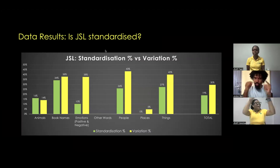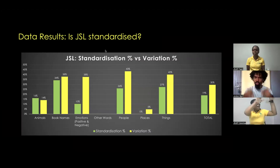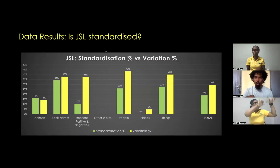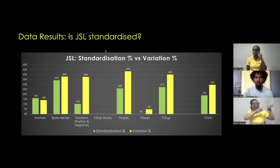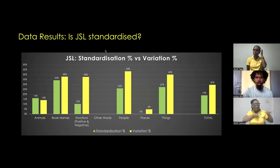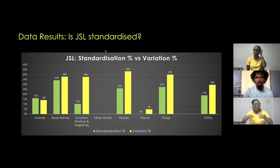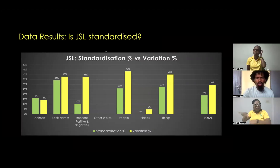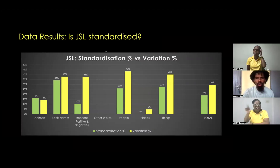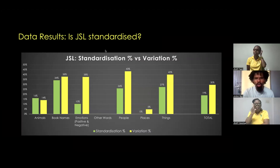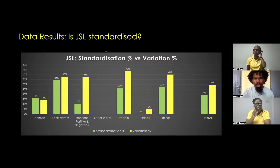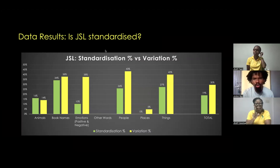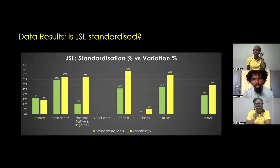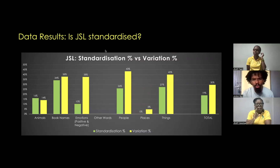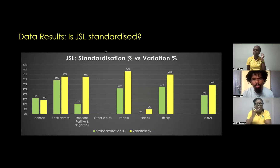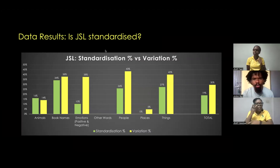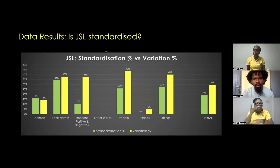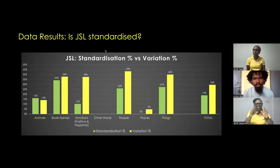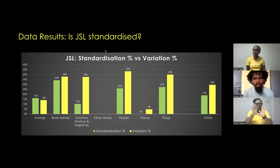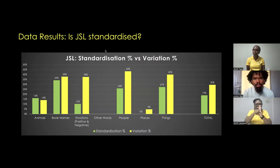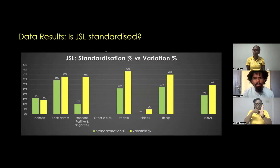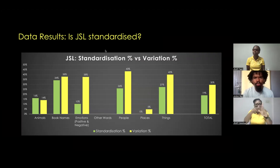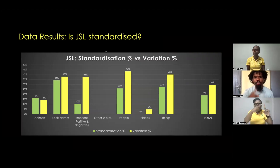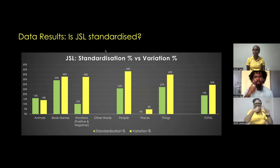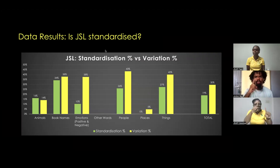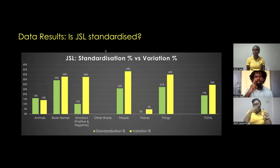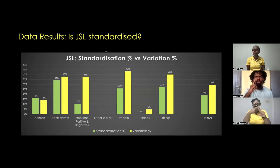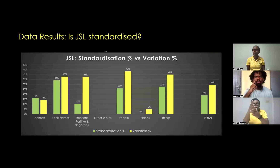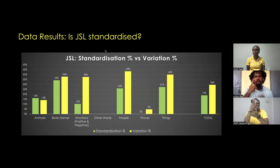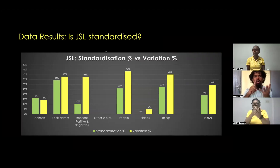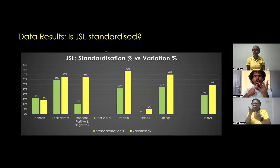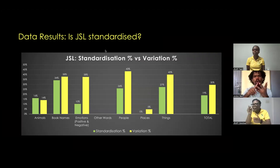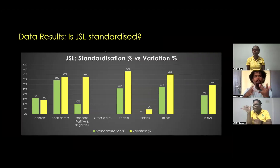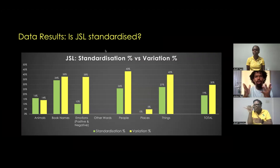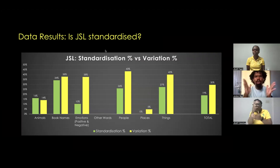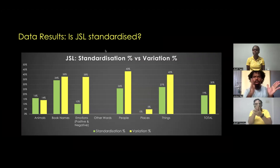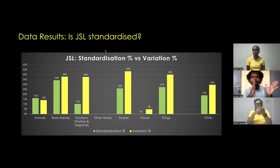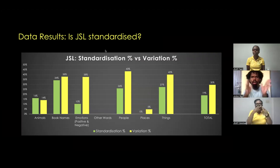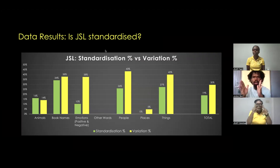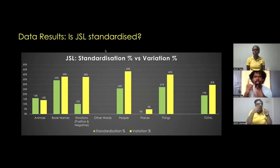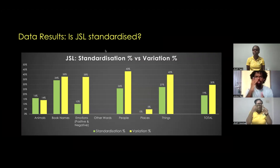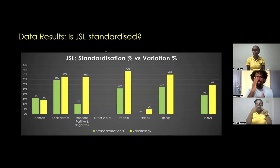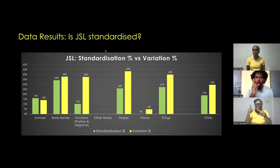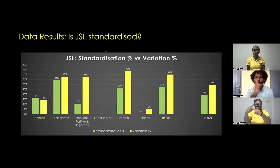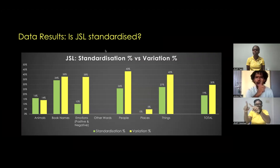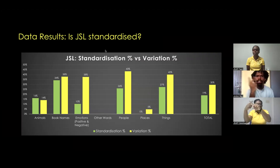chart is, well, this is showing that GSL is not the same all over the island. There are